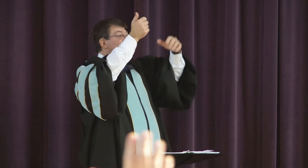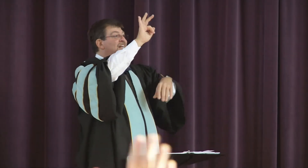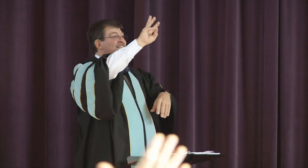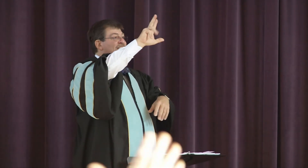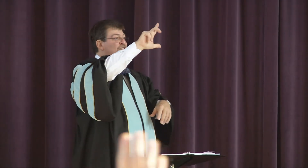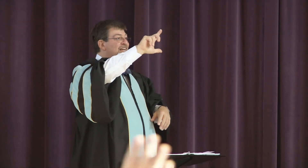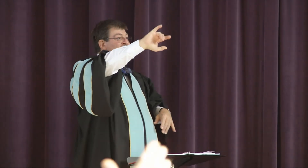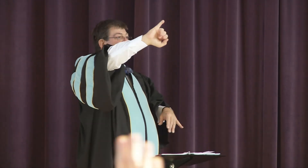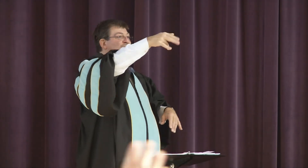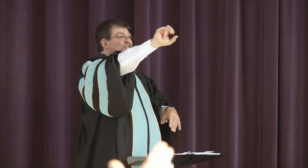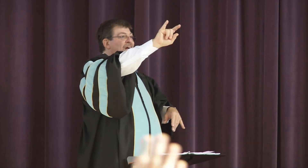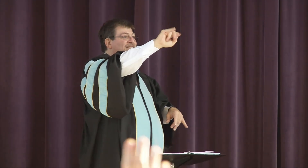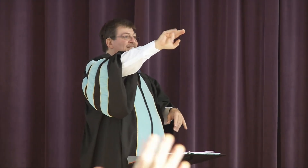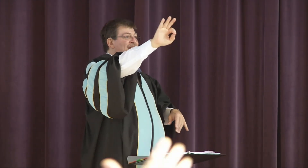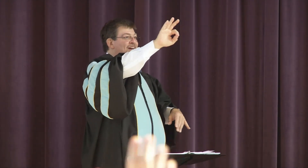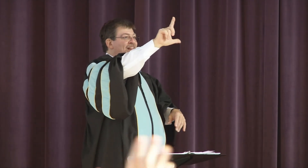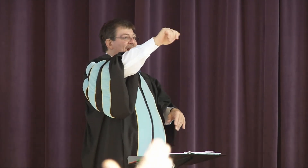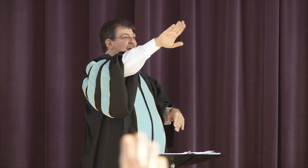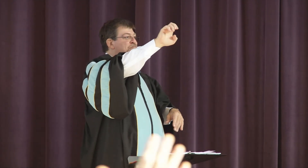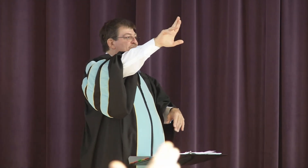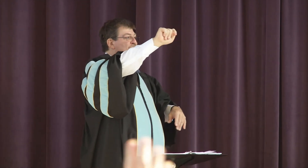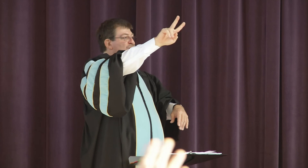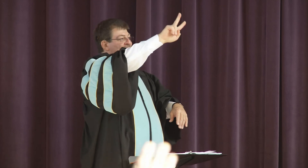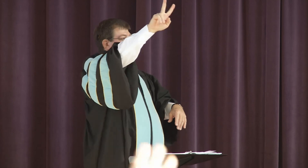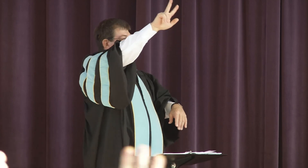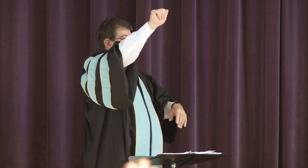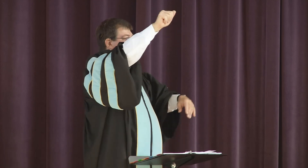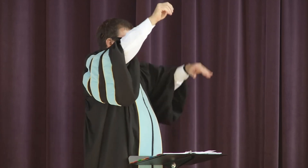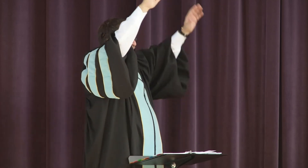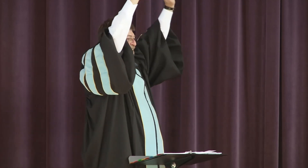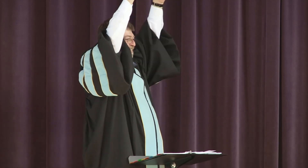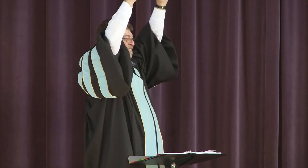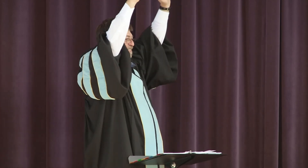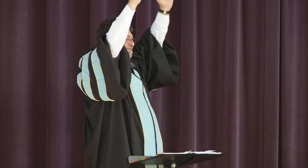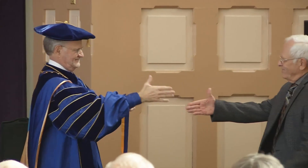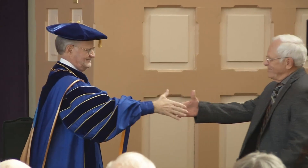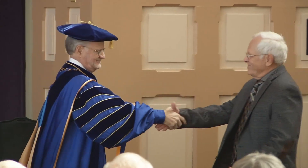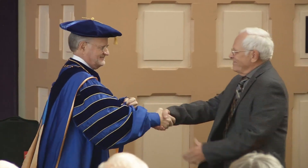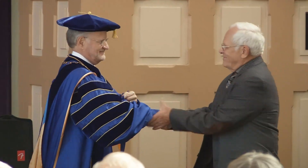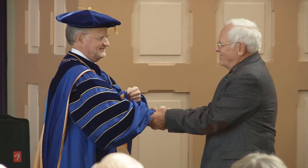Class of 1963, Justin F. Lambert from Virginia.